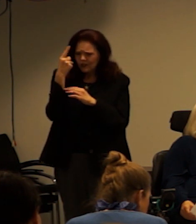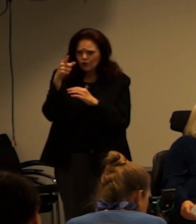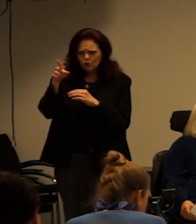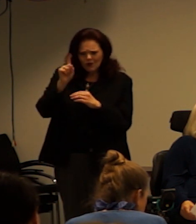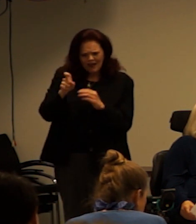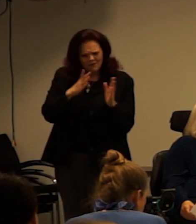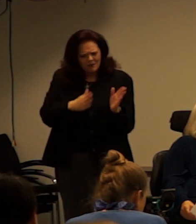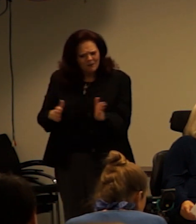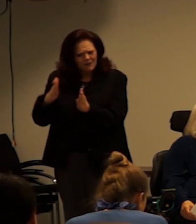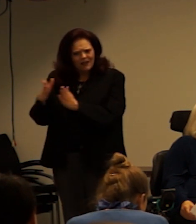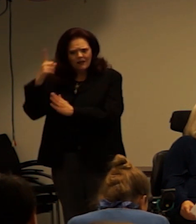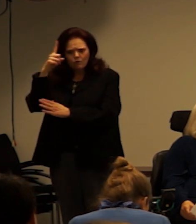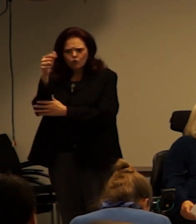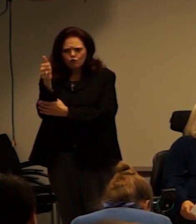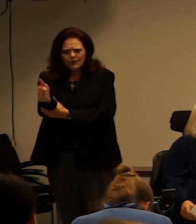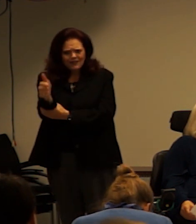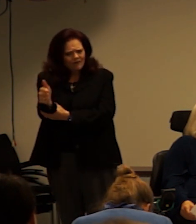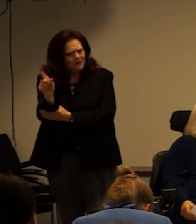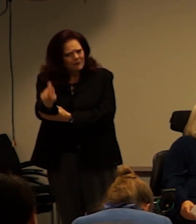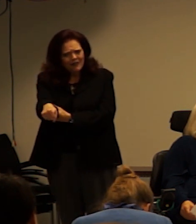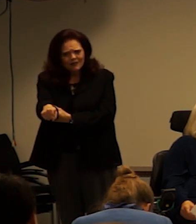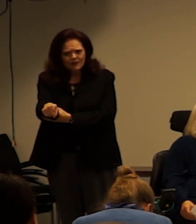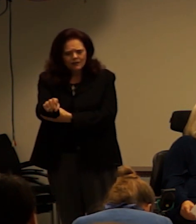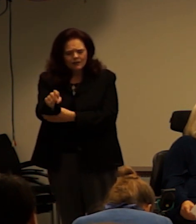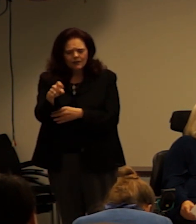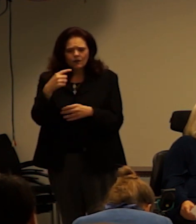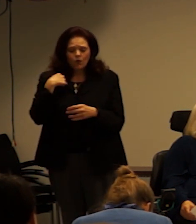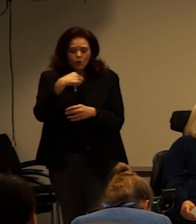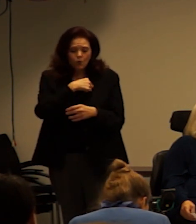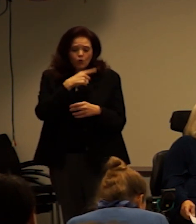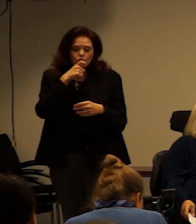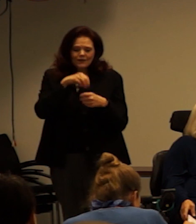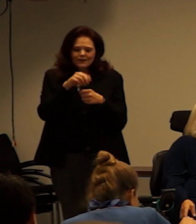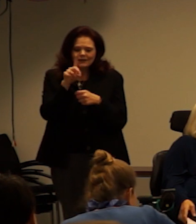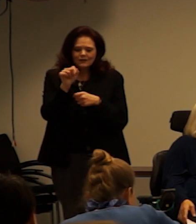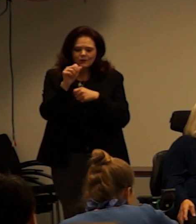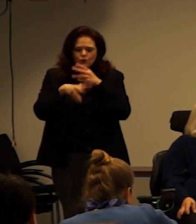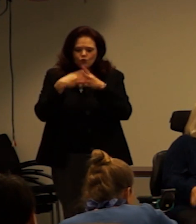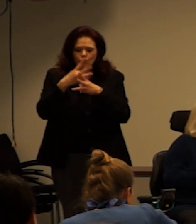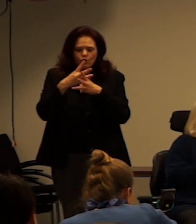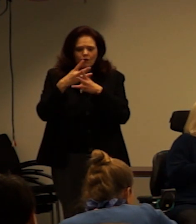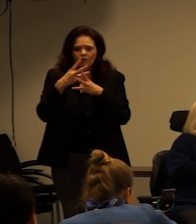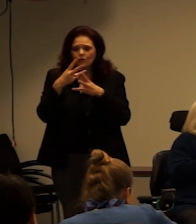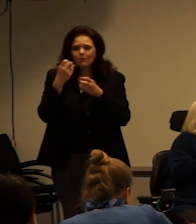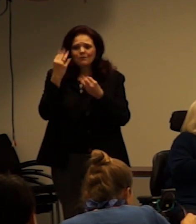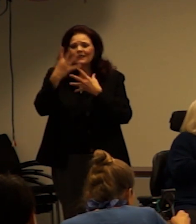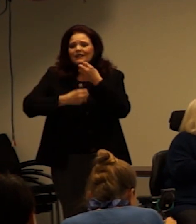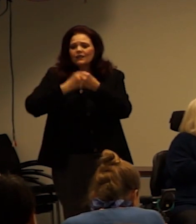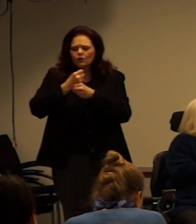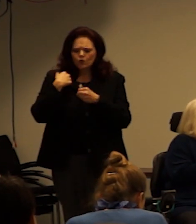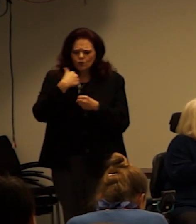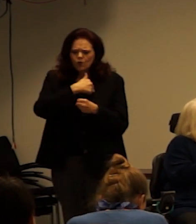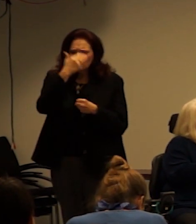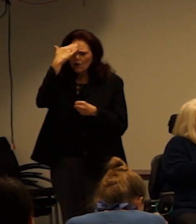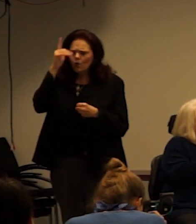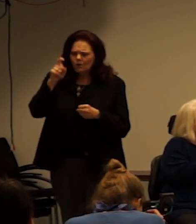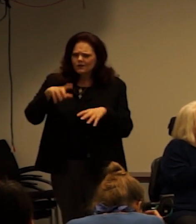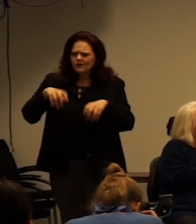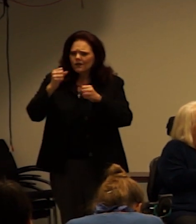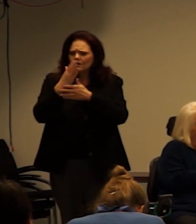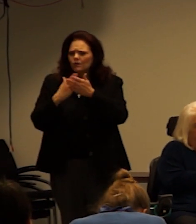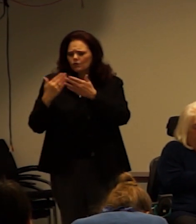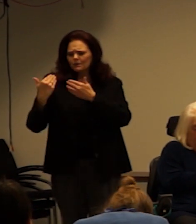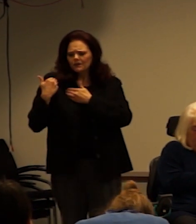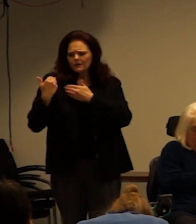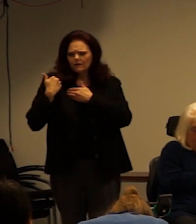to plan for themselves, y'all. Those of us who've been in the disability world for all these years, we know we have to take some responsibility